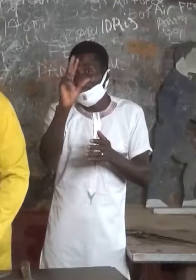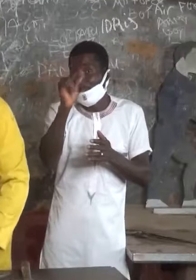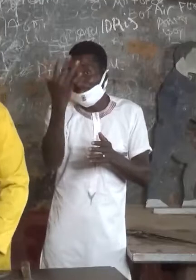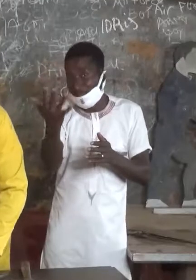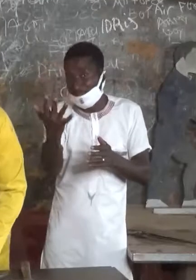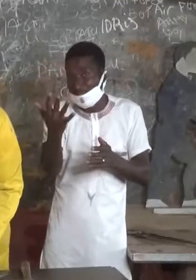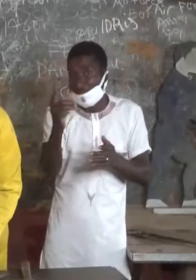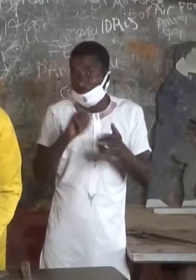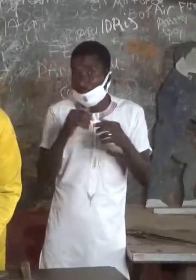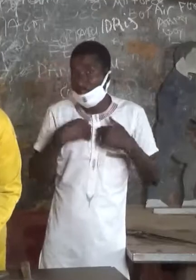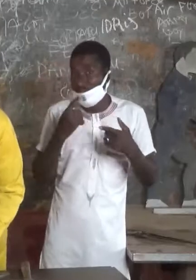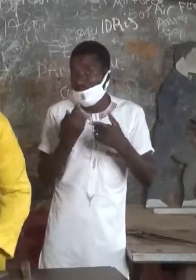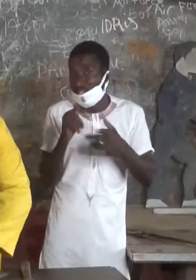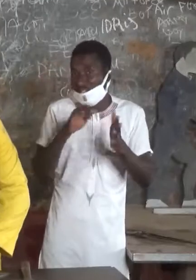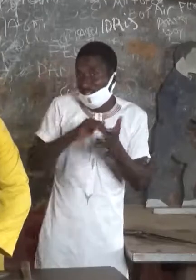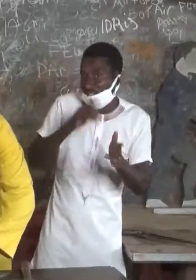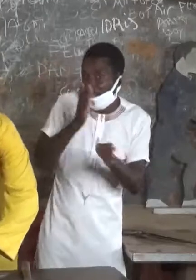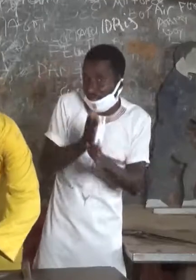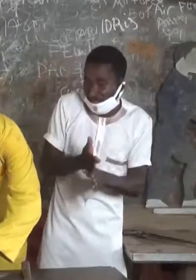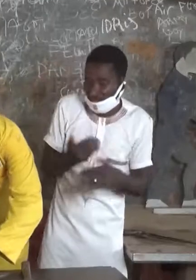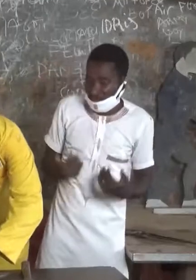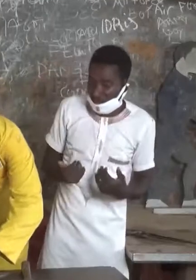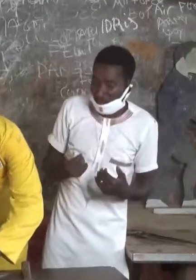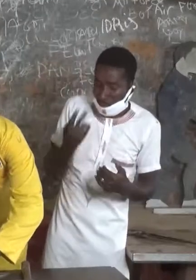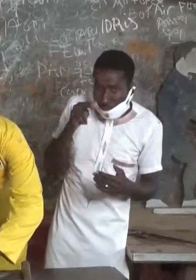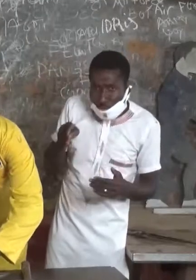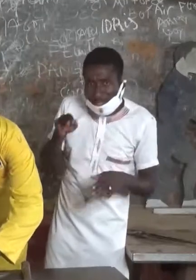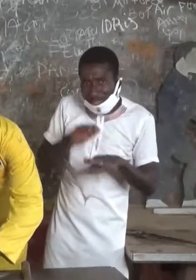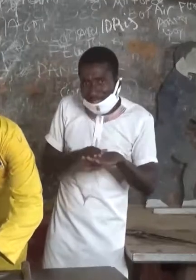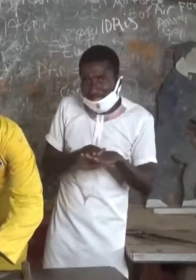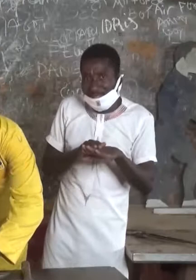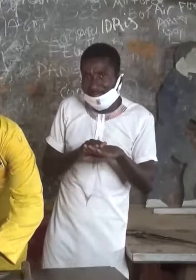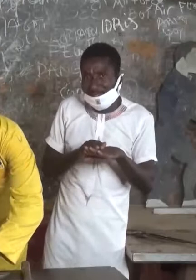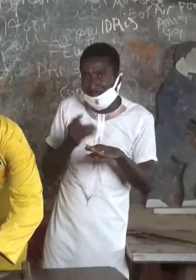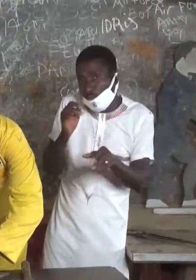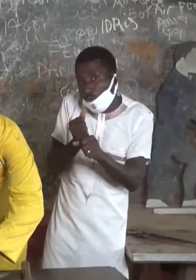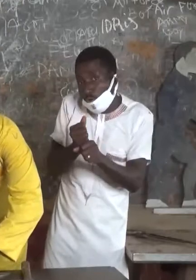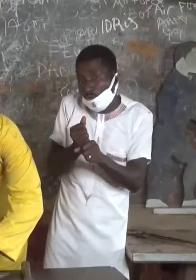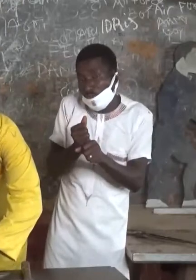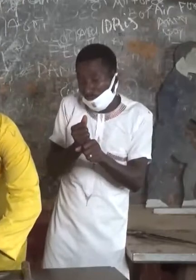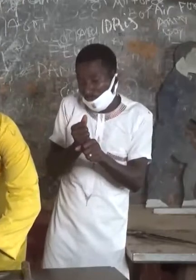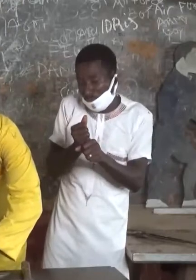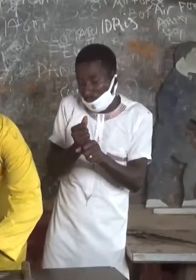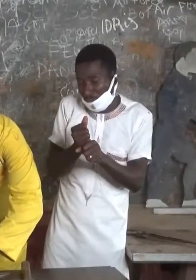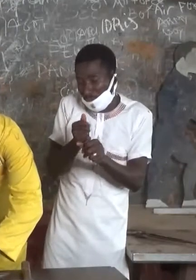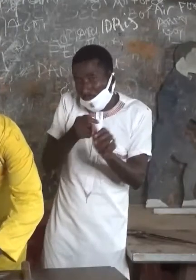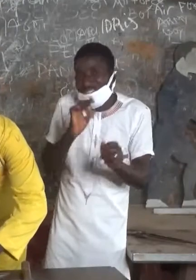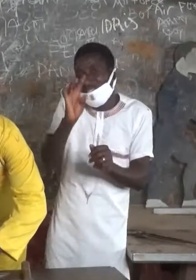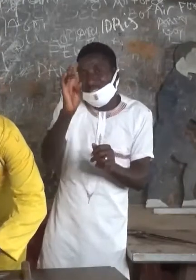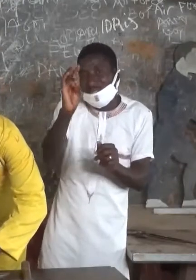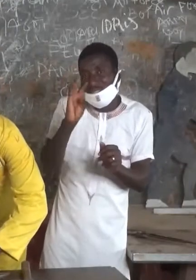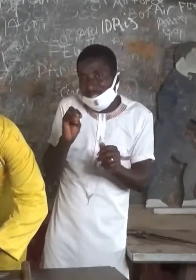35 to have the center line. Now, when you look at the workpiece, which is